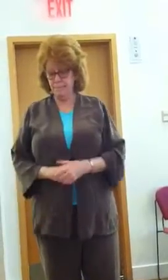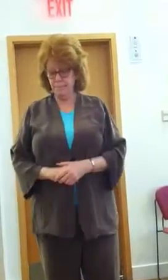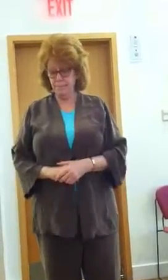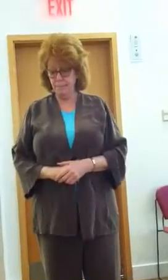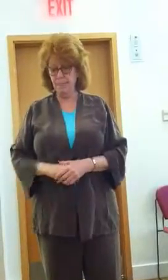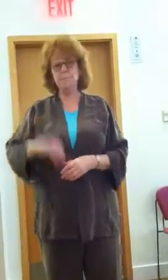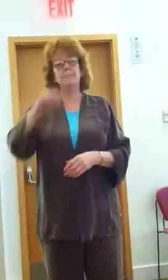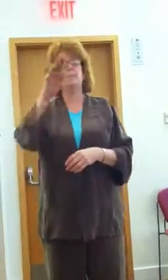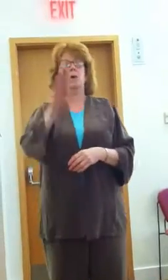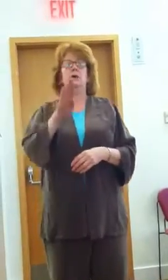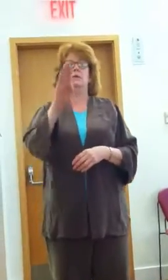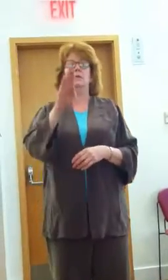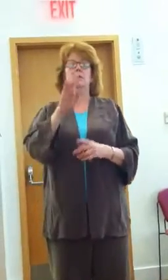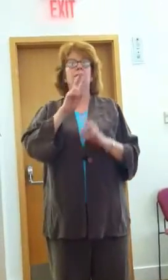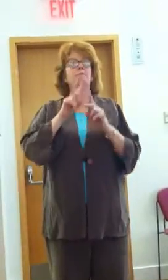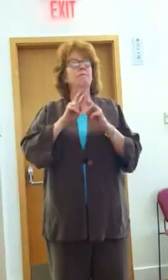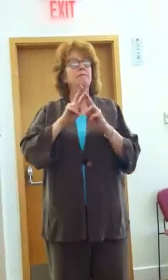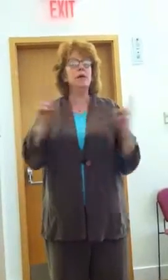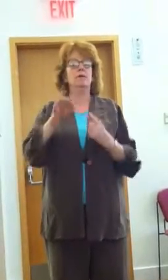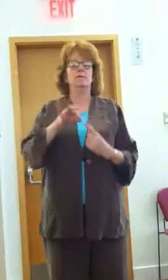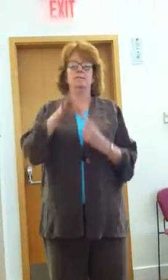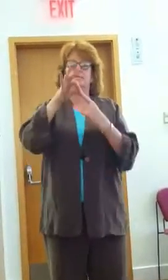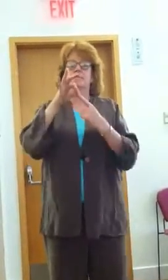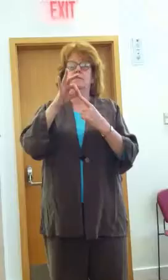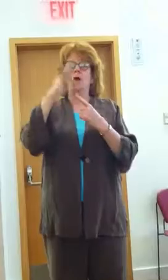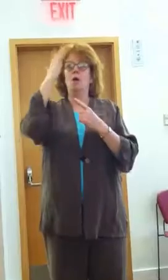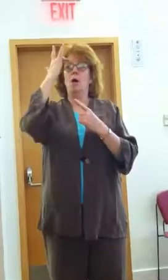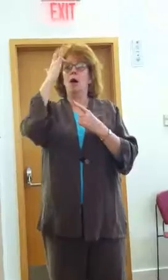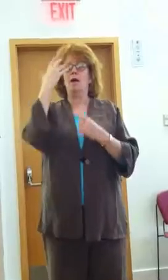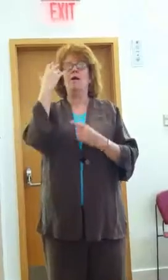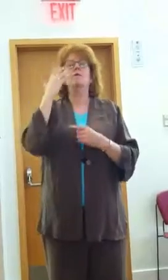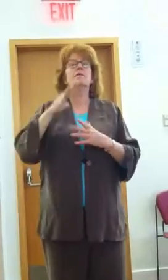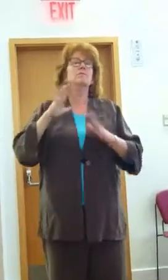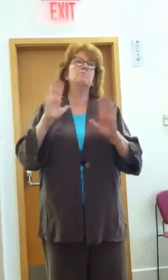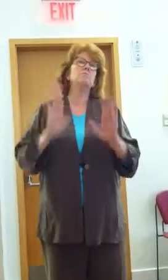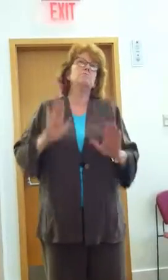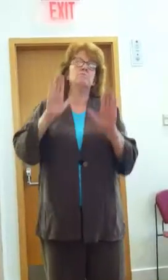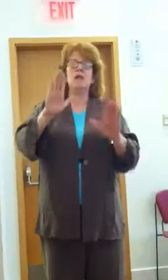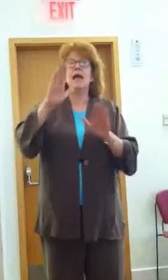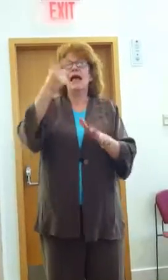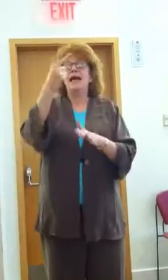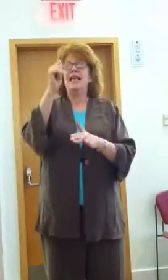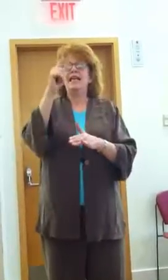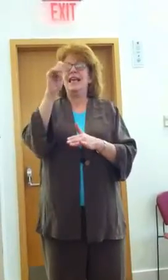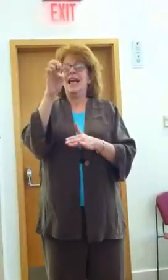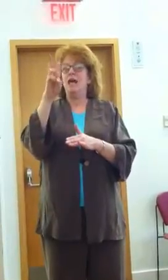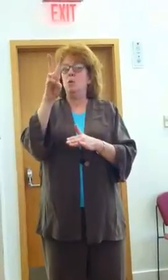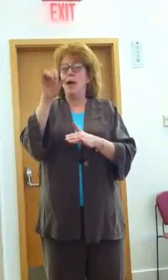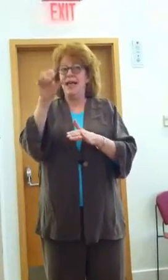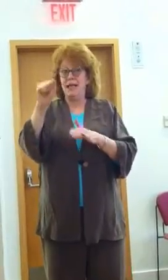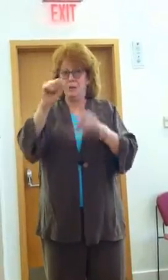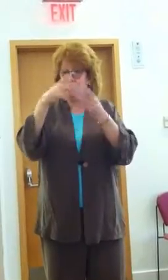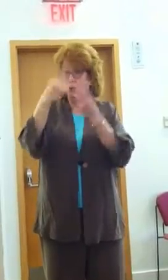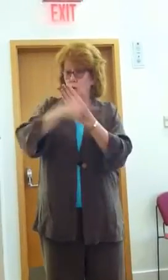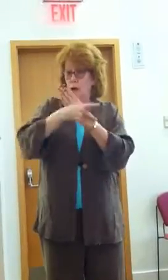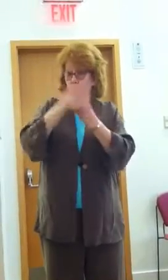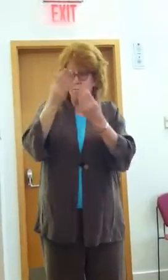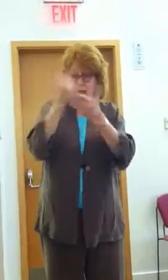Boston is unique because of the Find Gateways program that can be of assistance across the continuum